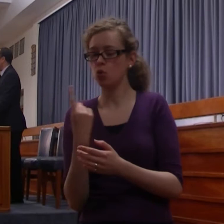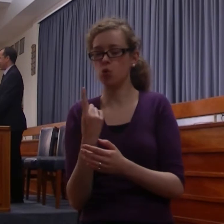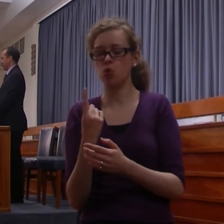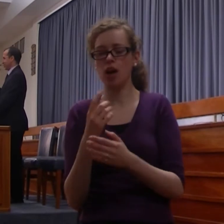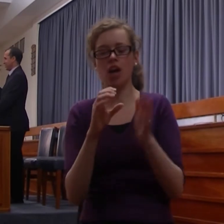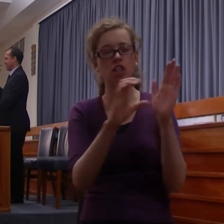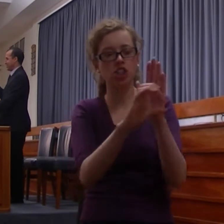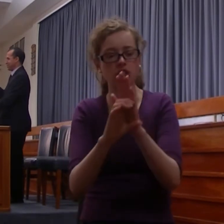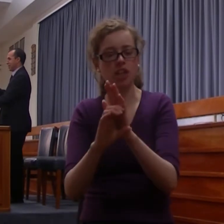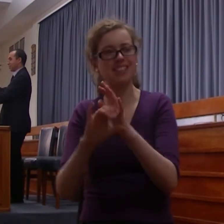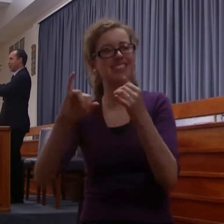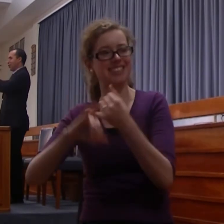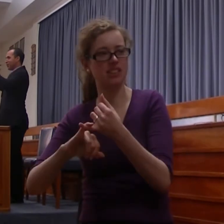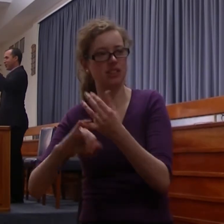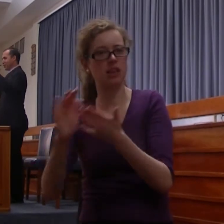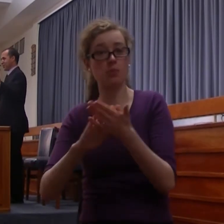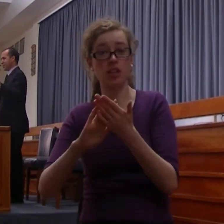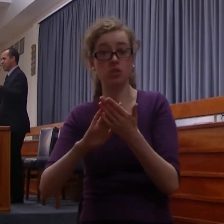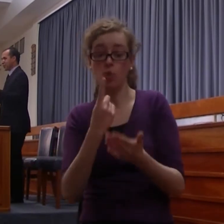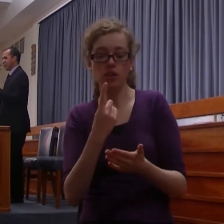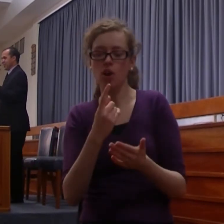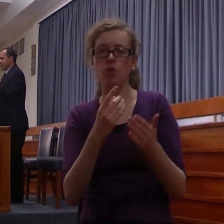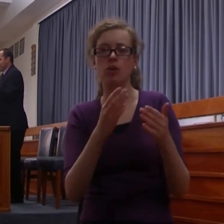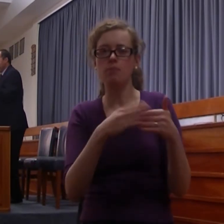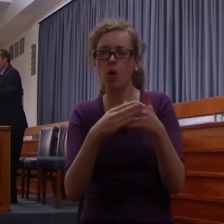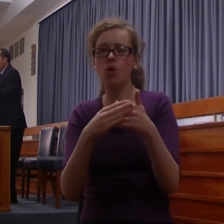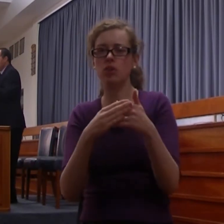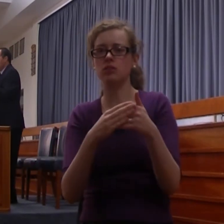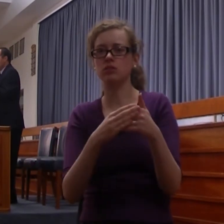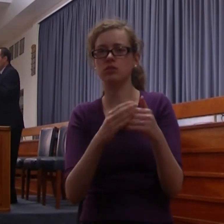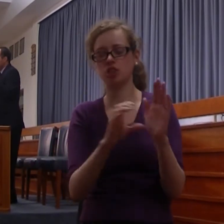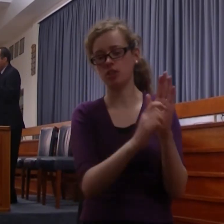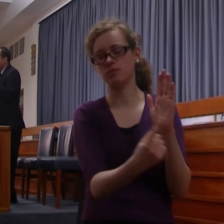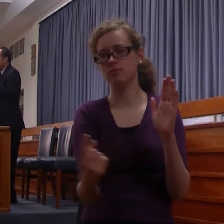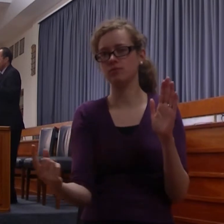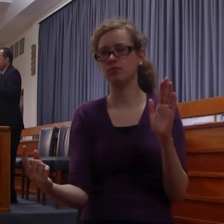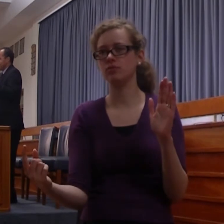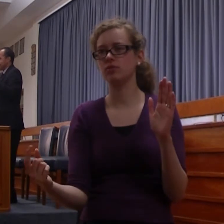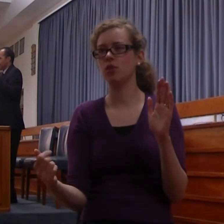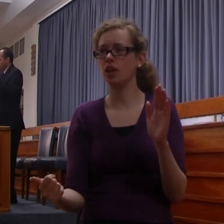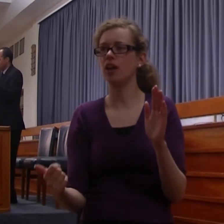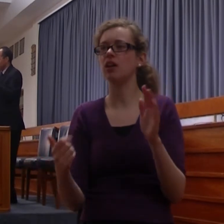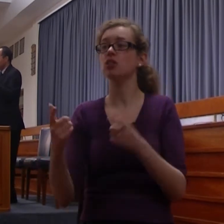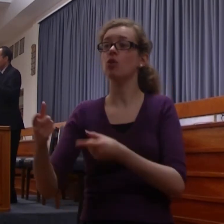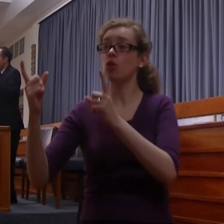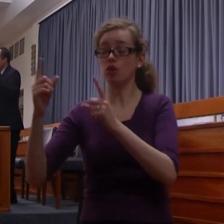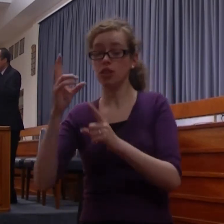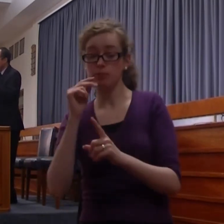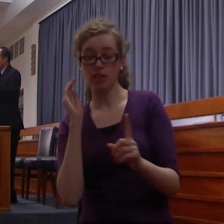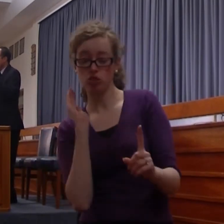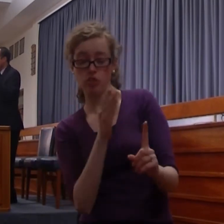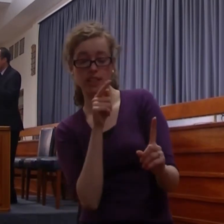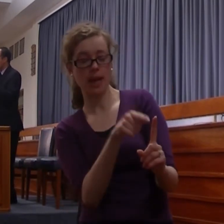him hear what the Spirit said unto the churches, not just one church, but to all the